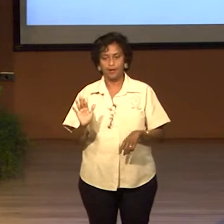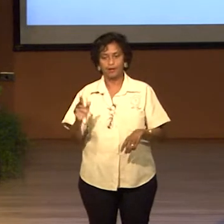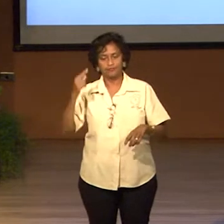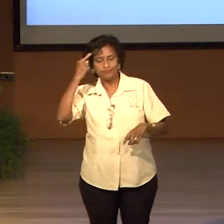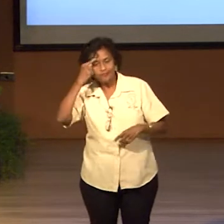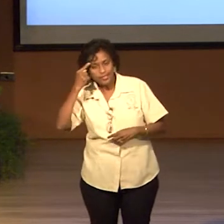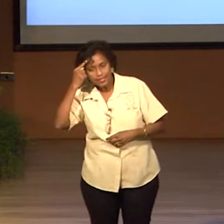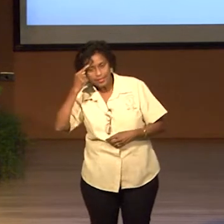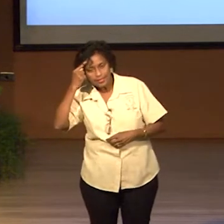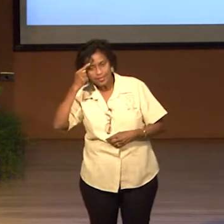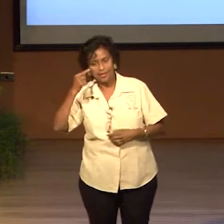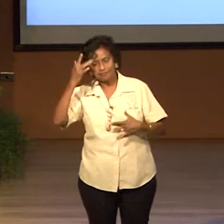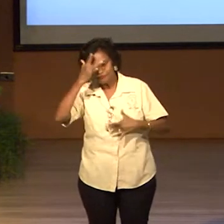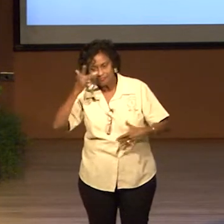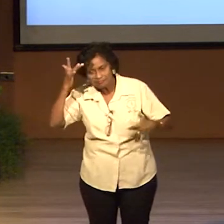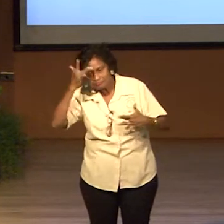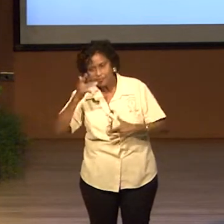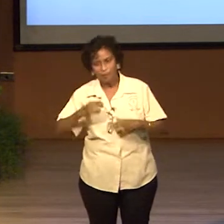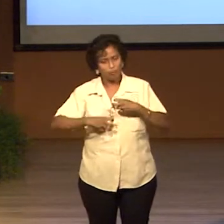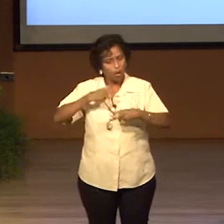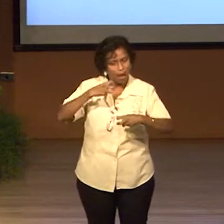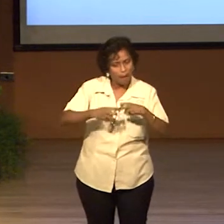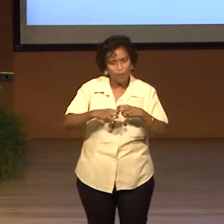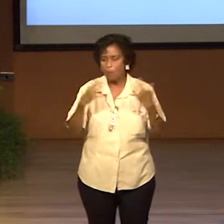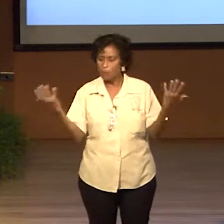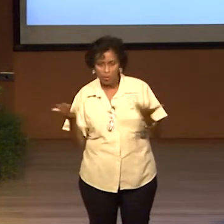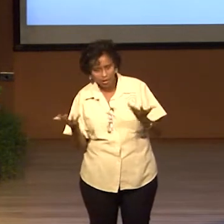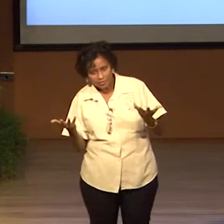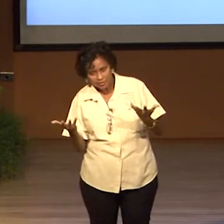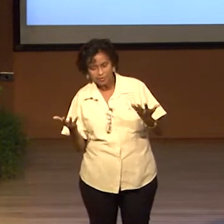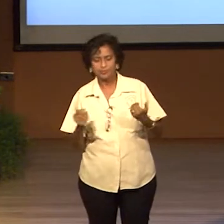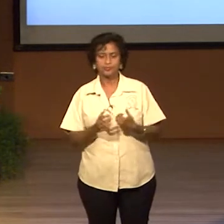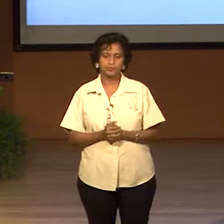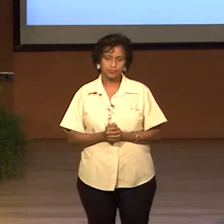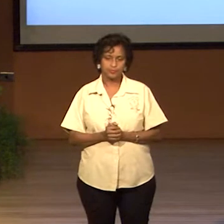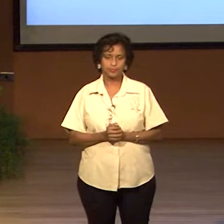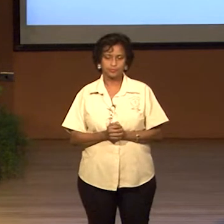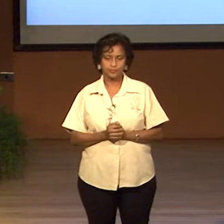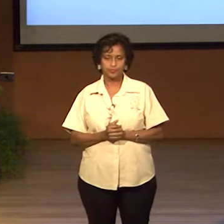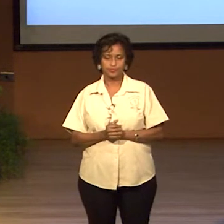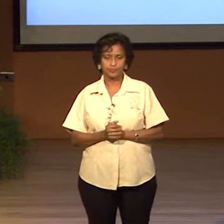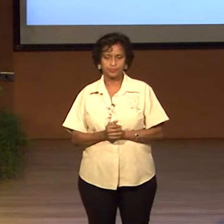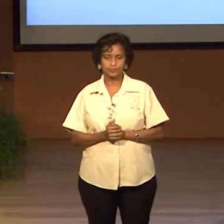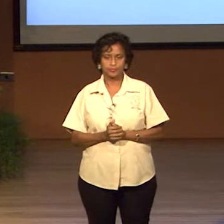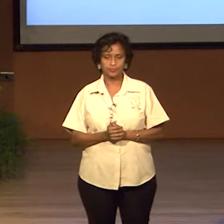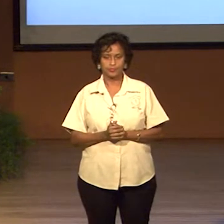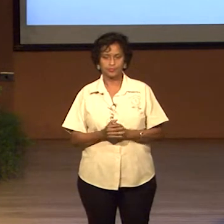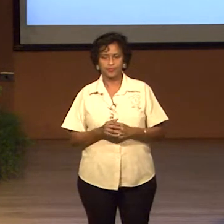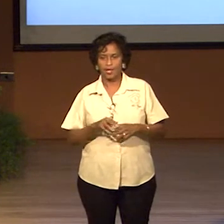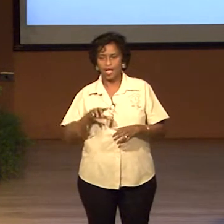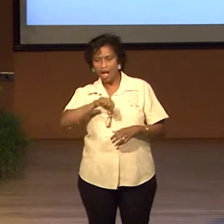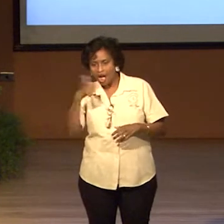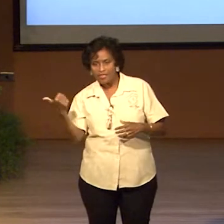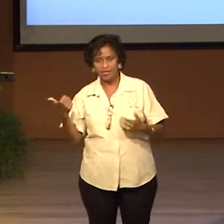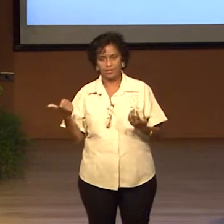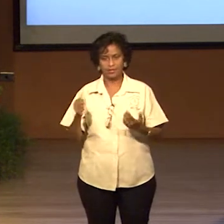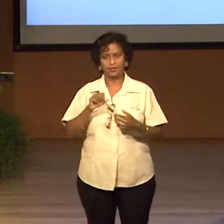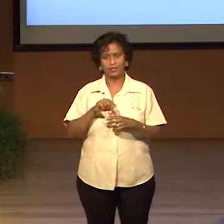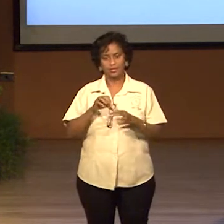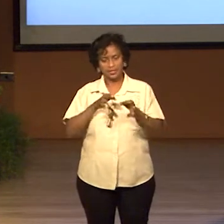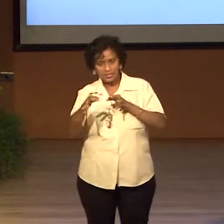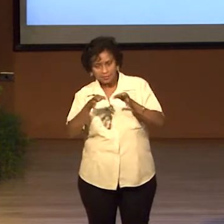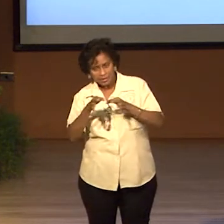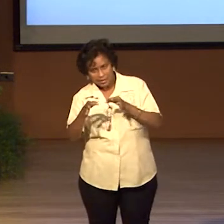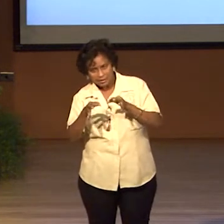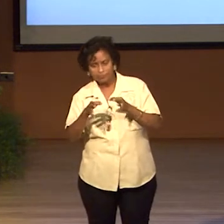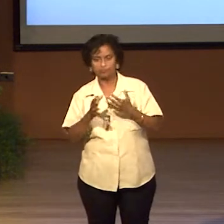In terms of new normals, I think that's a societal thing, and I think going back to the continuum idea, I think